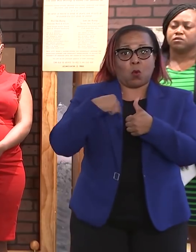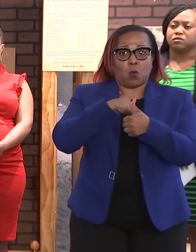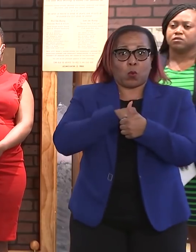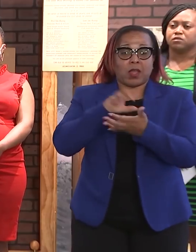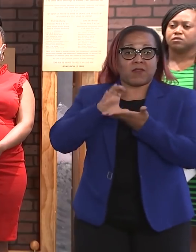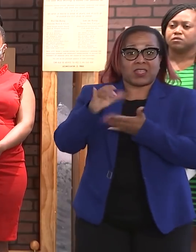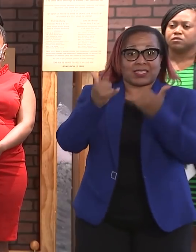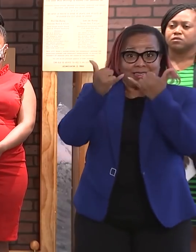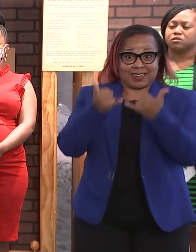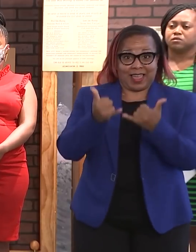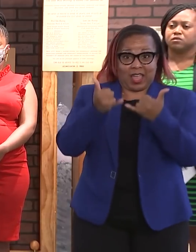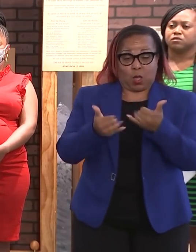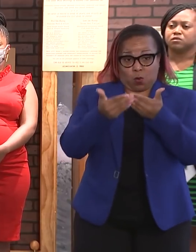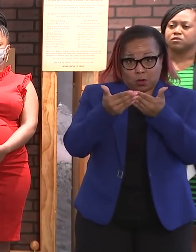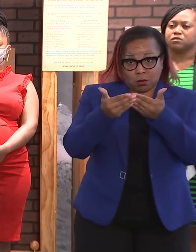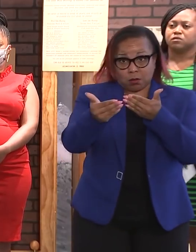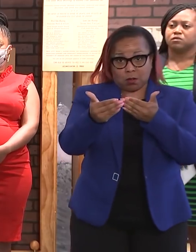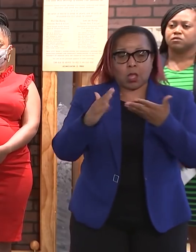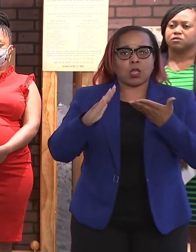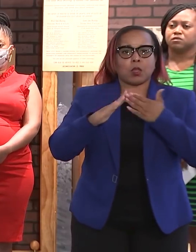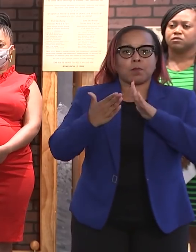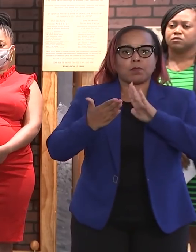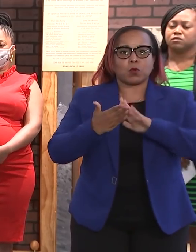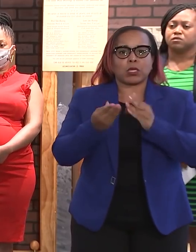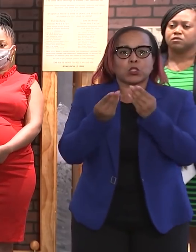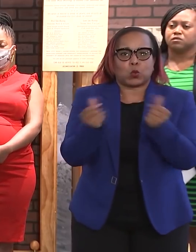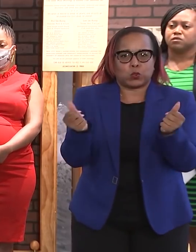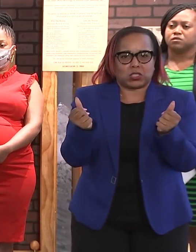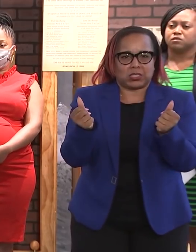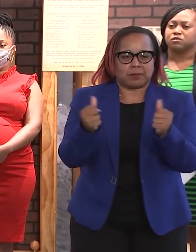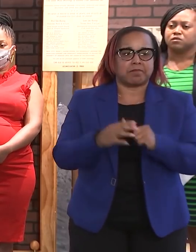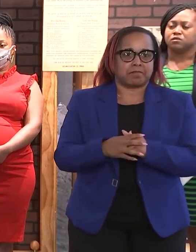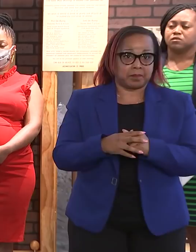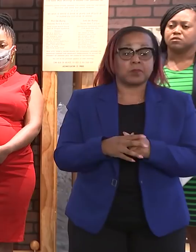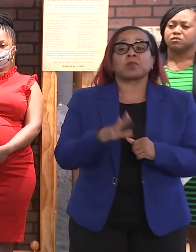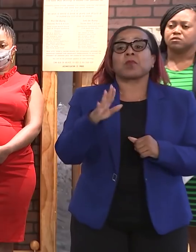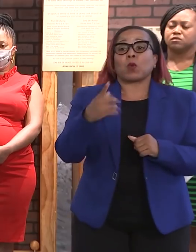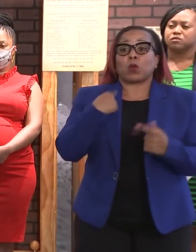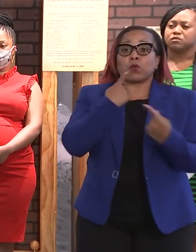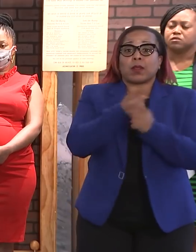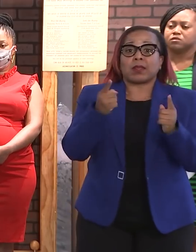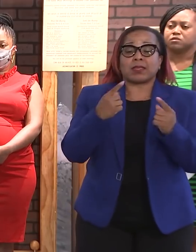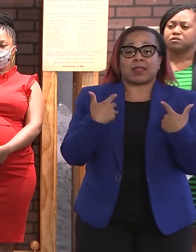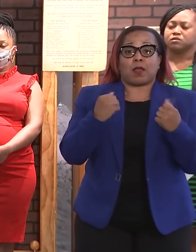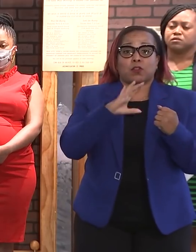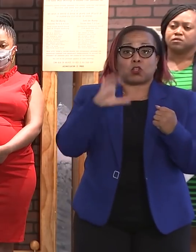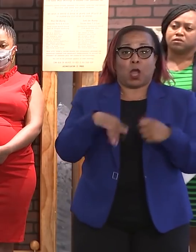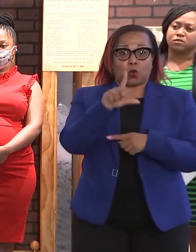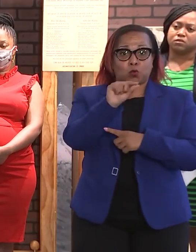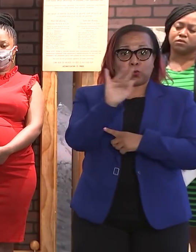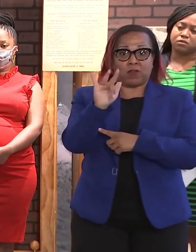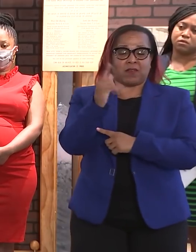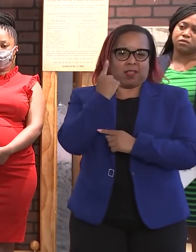investing now and moving forward in community solutions. When we released Healthy Chicago 2025 last year,